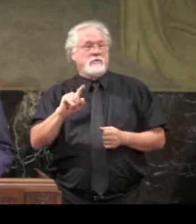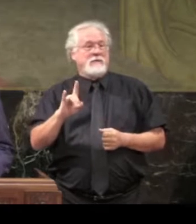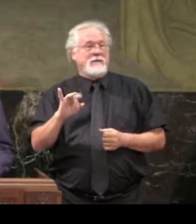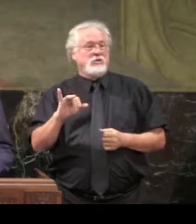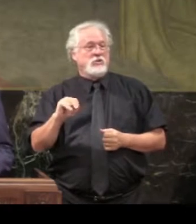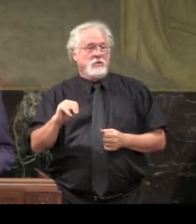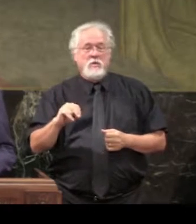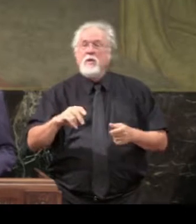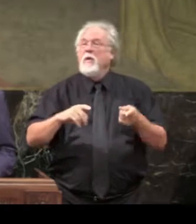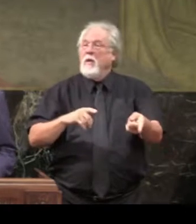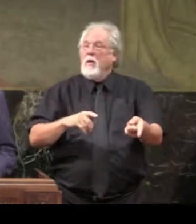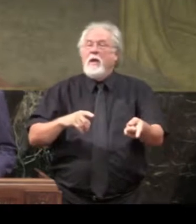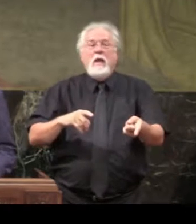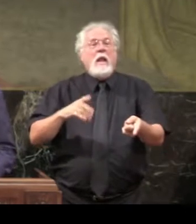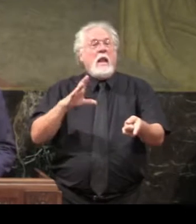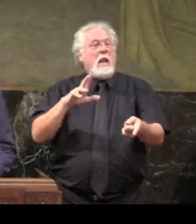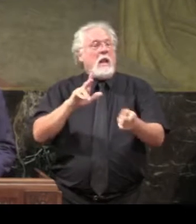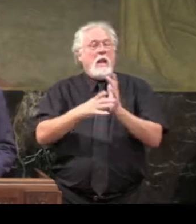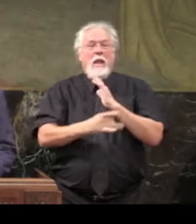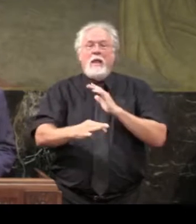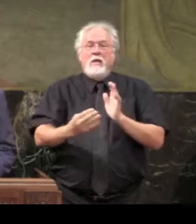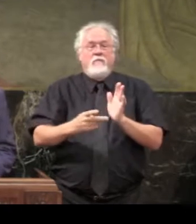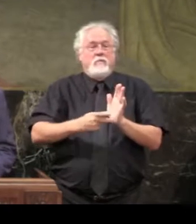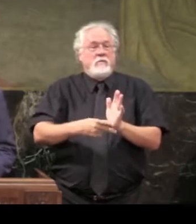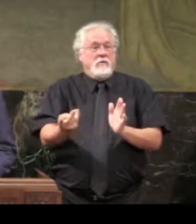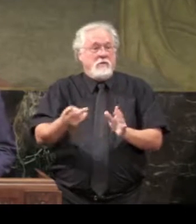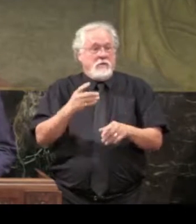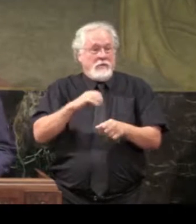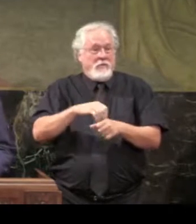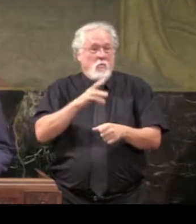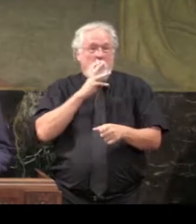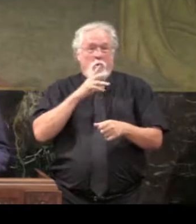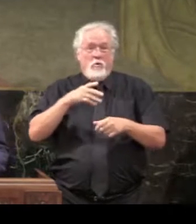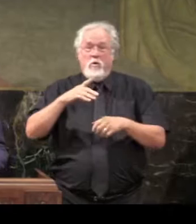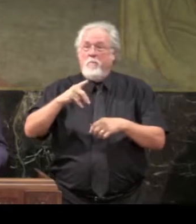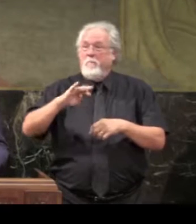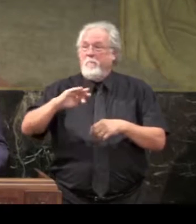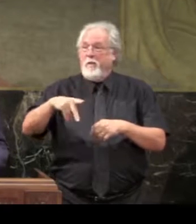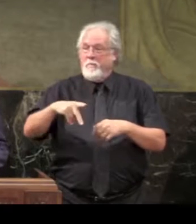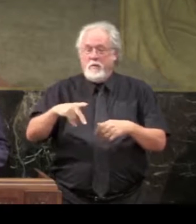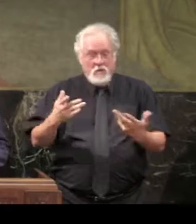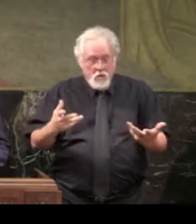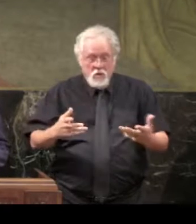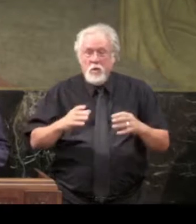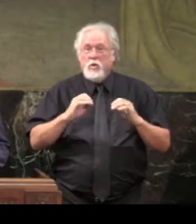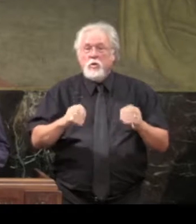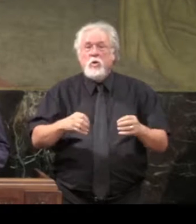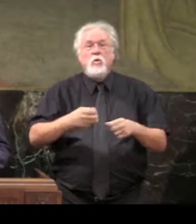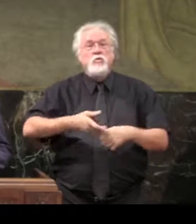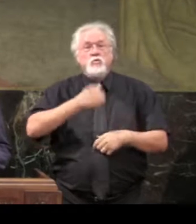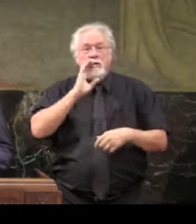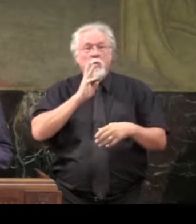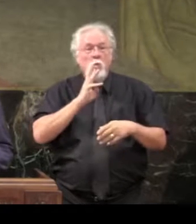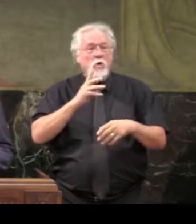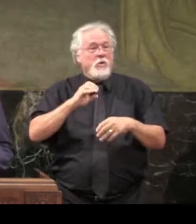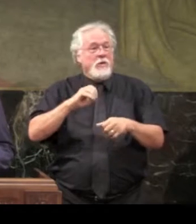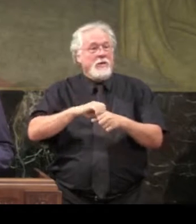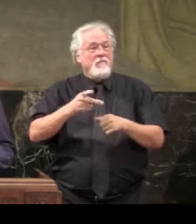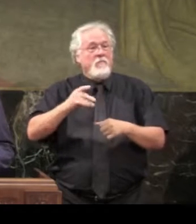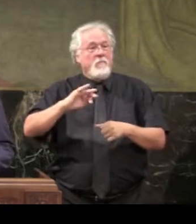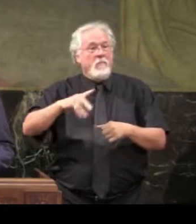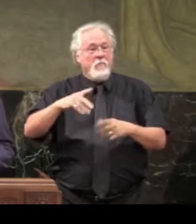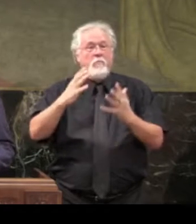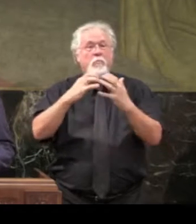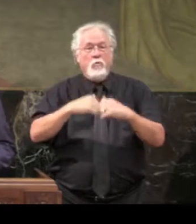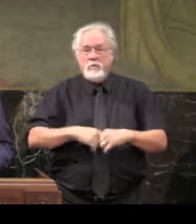there was a lack of redundancy for the water pumping station, creating a lack of drinking water if the pumps broke down and the power went